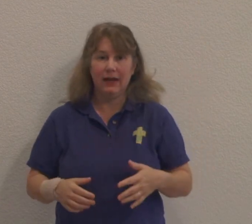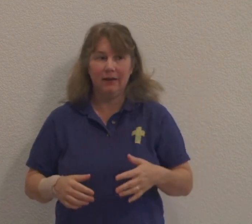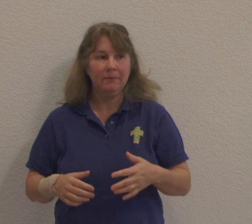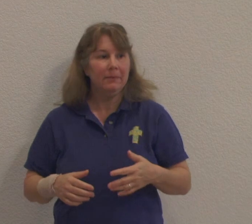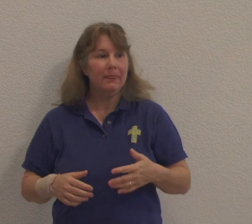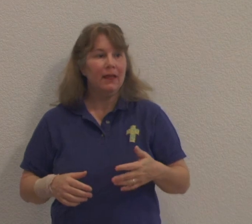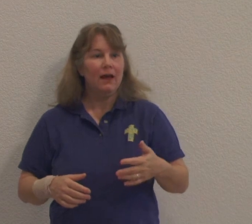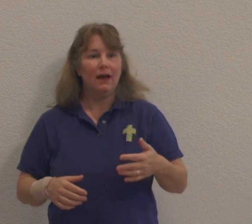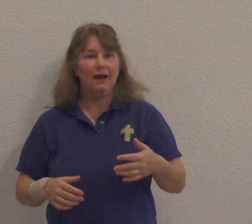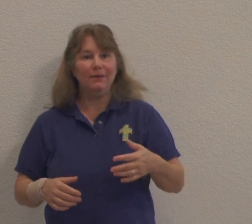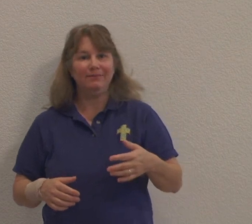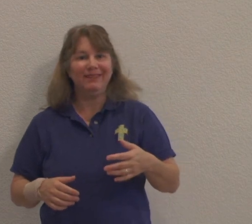time.